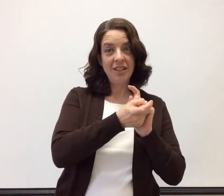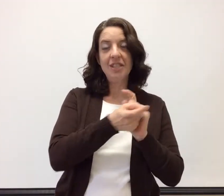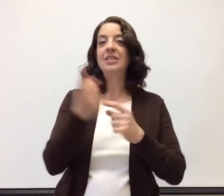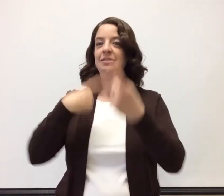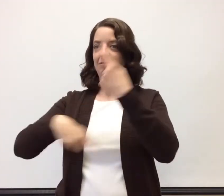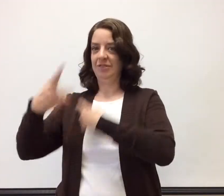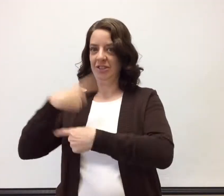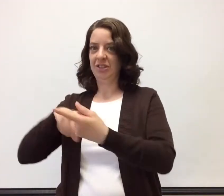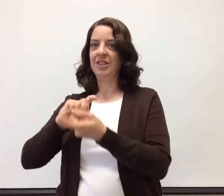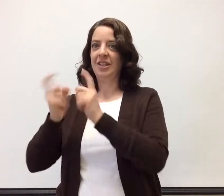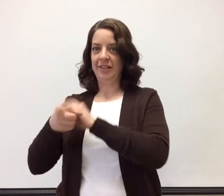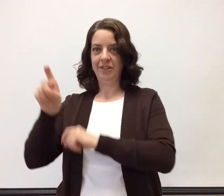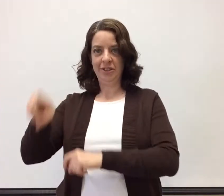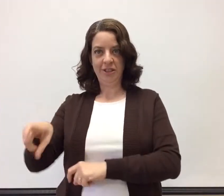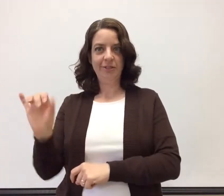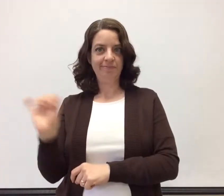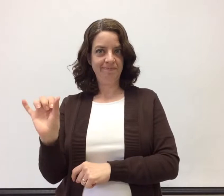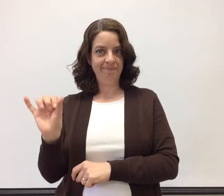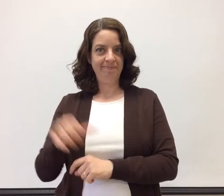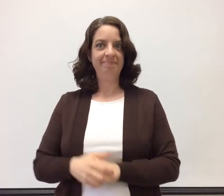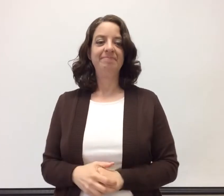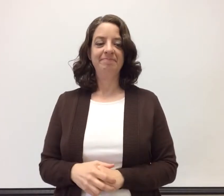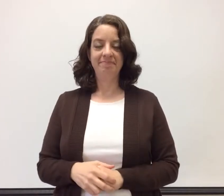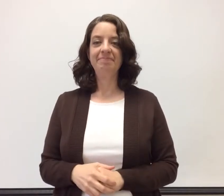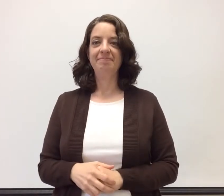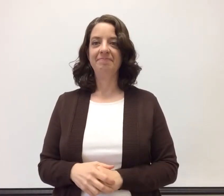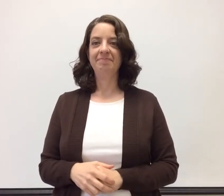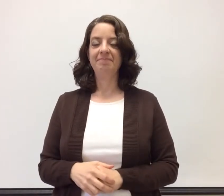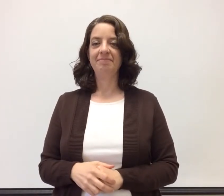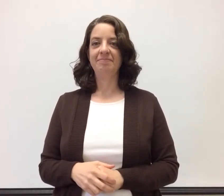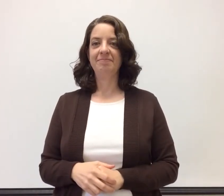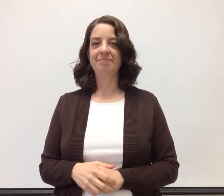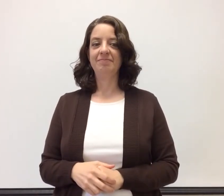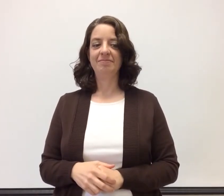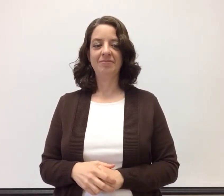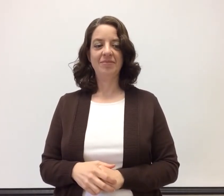If the shape changes, then the sign needs to change too.